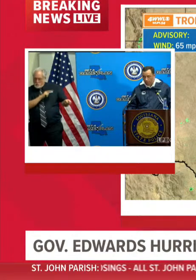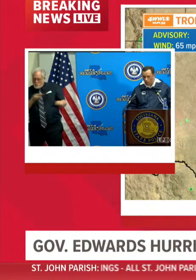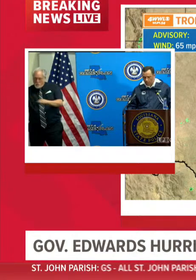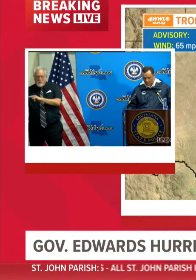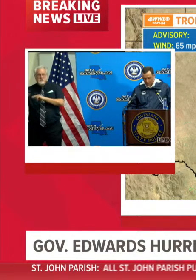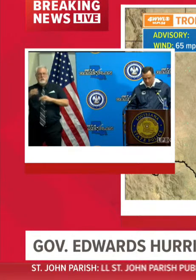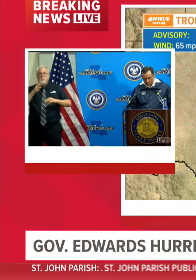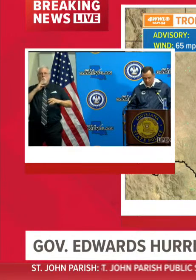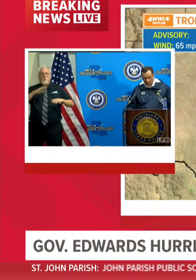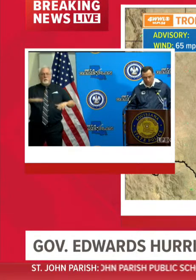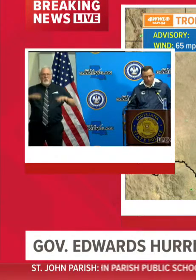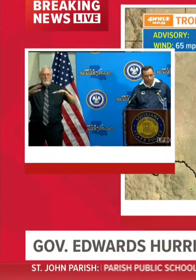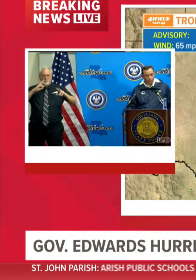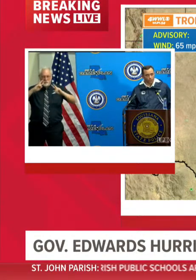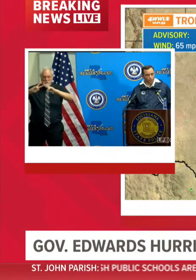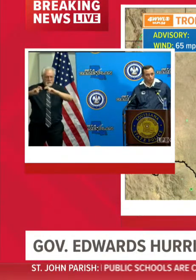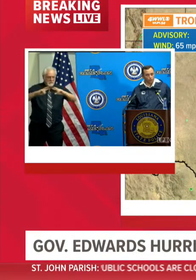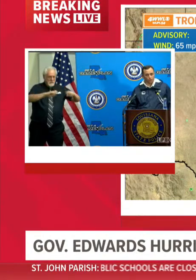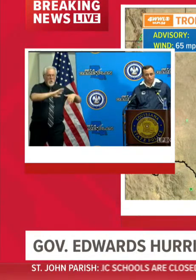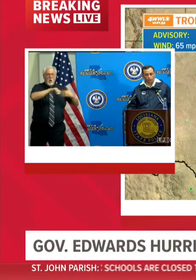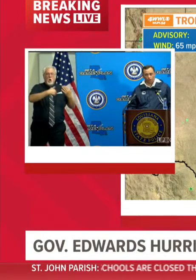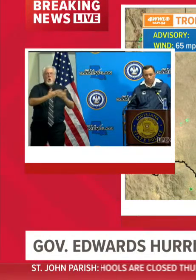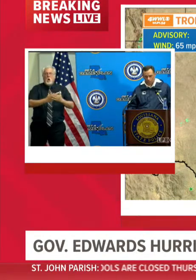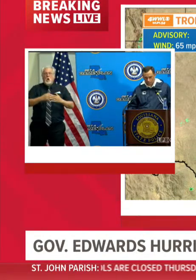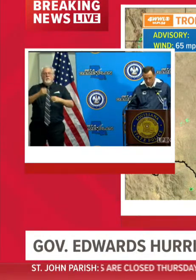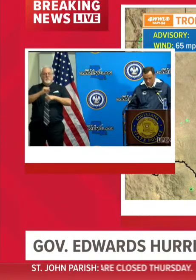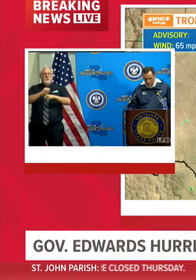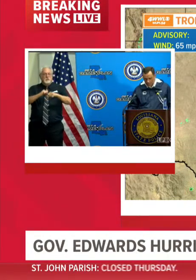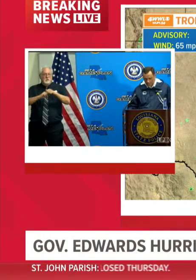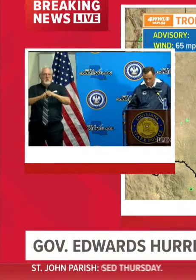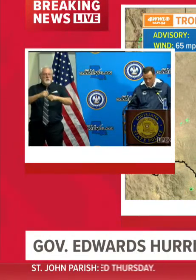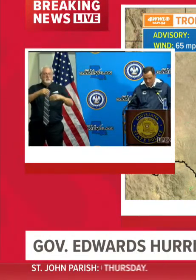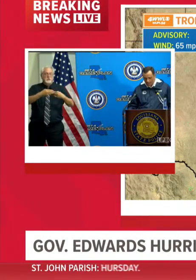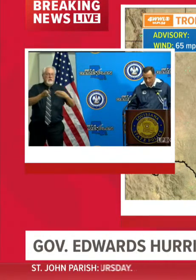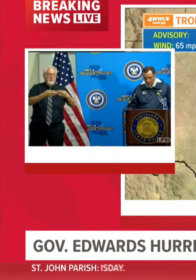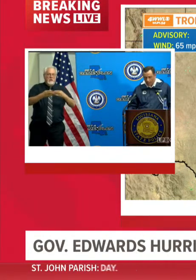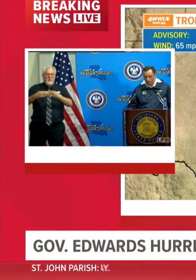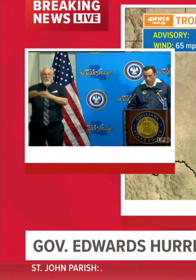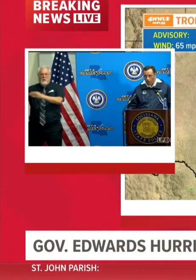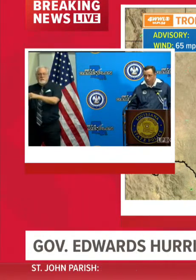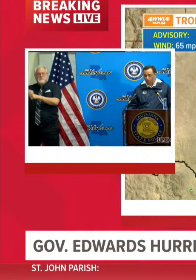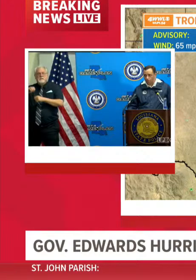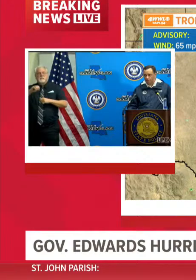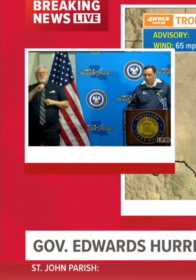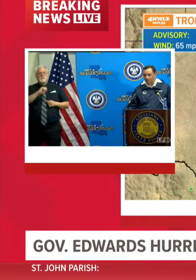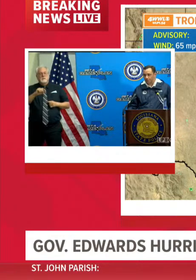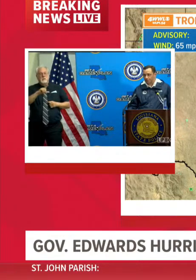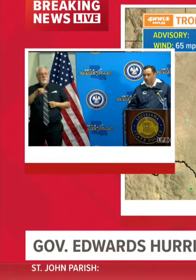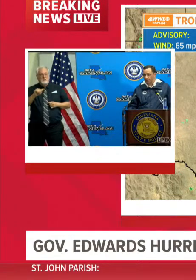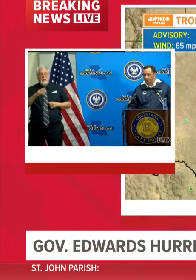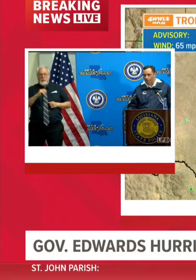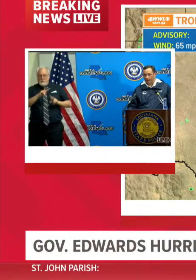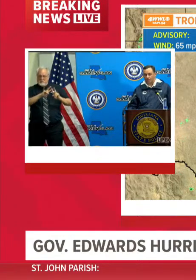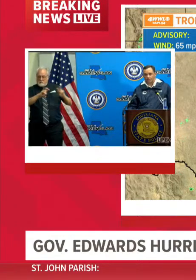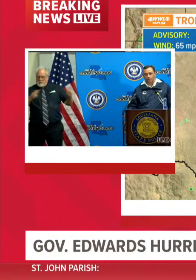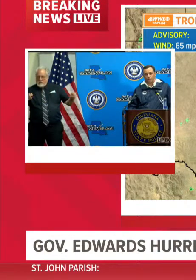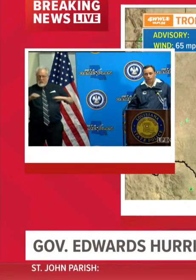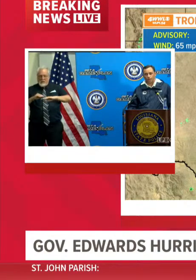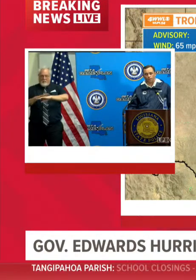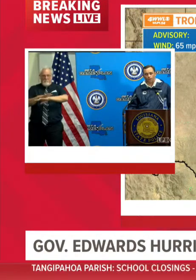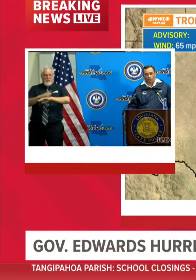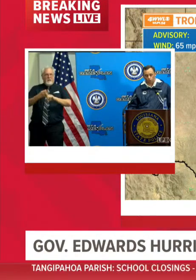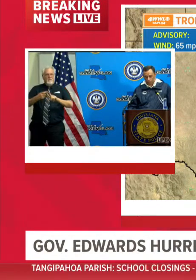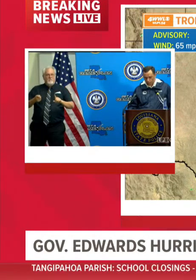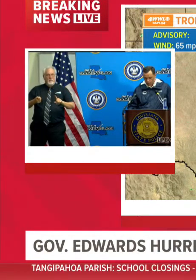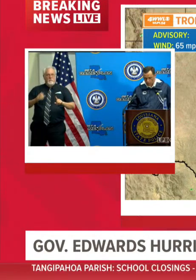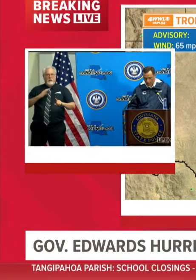we'll be performing assessments of all of our flood control structures across coastal Louisiana. And we will also be assessing the impacts